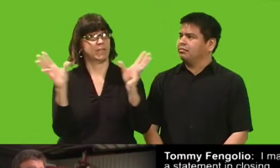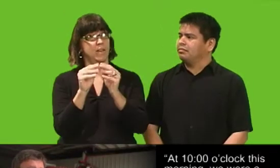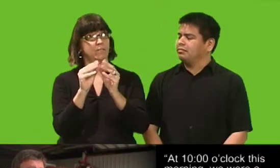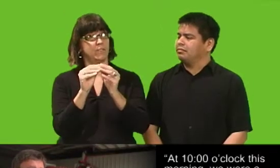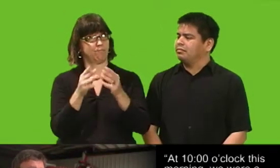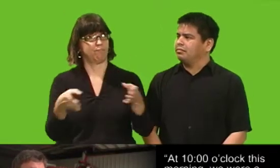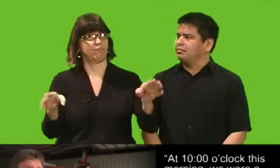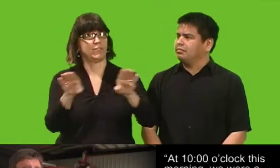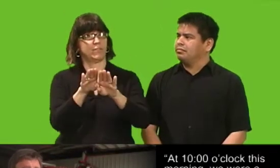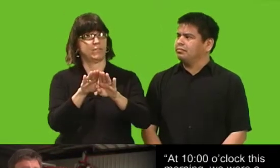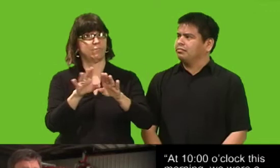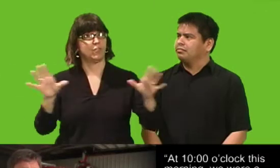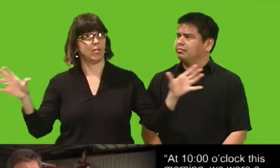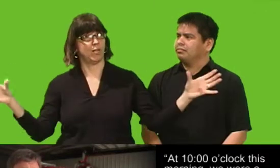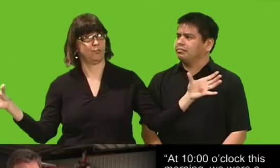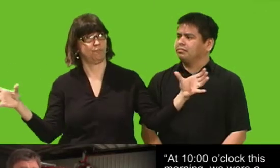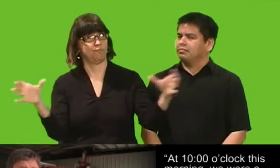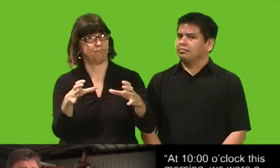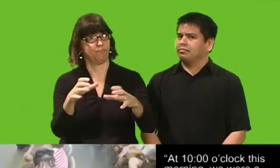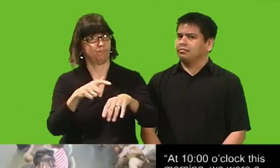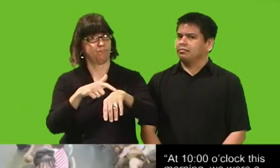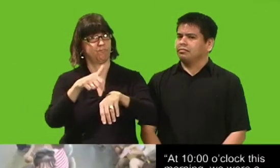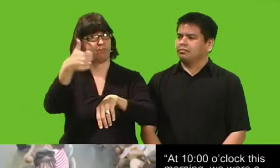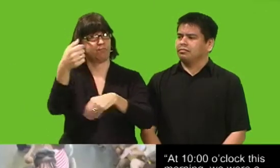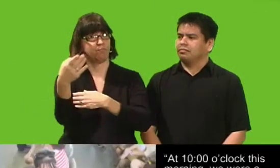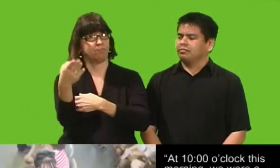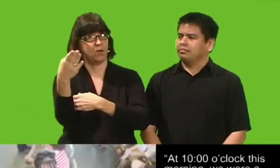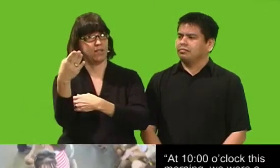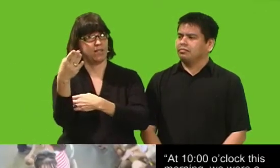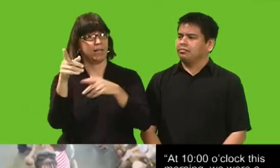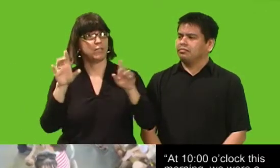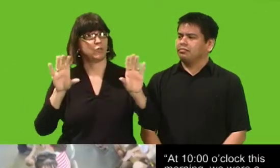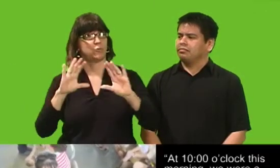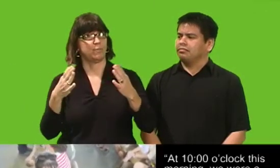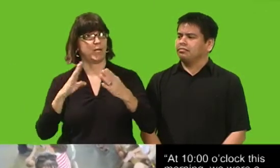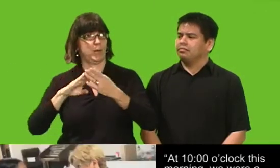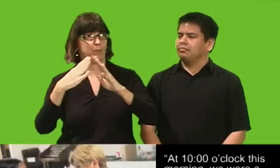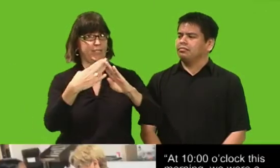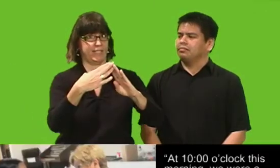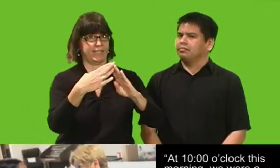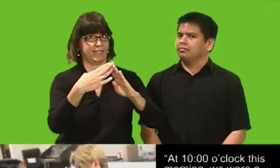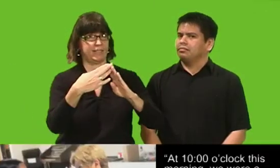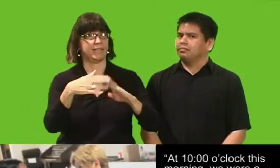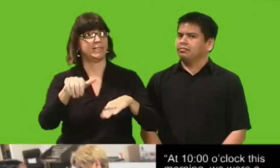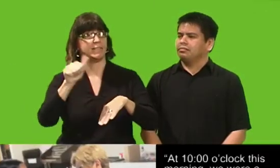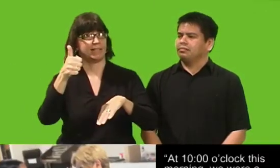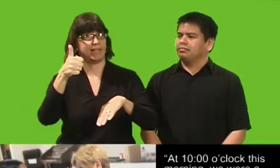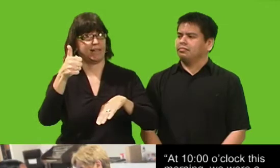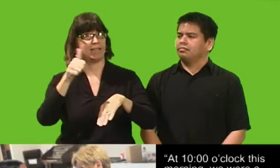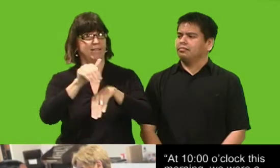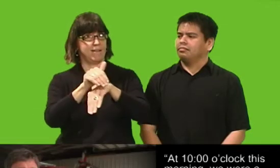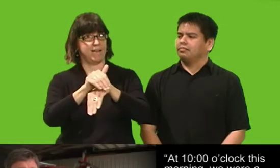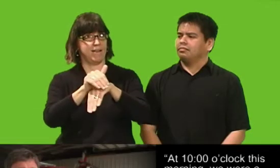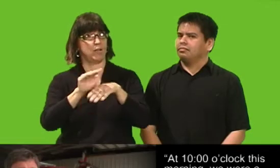up. At 10 o'clock this morning, we were a community. At 10 o'clock